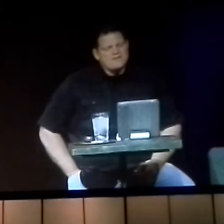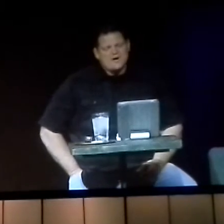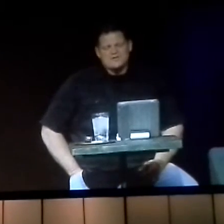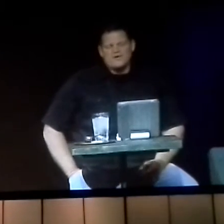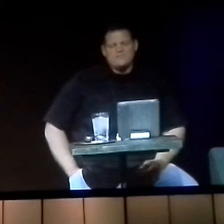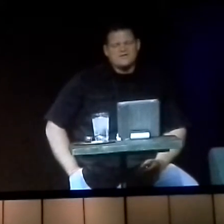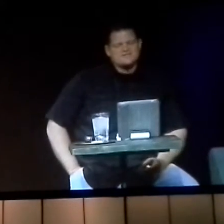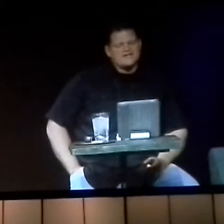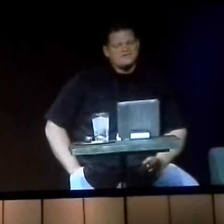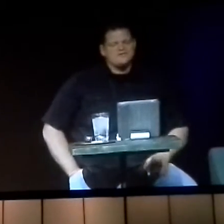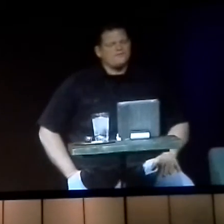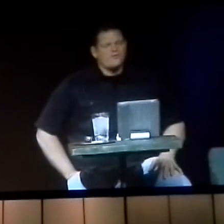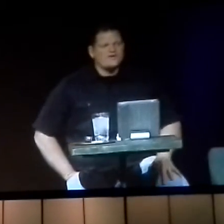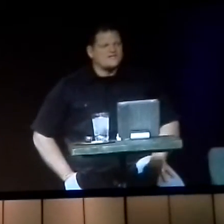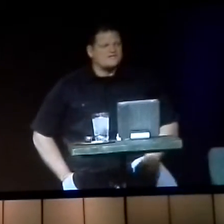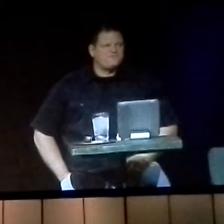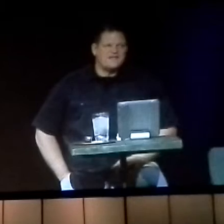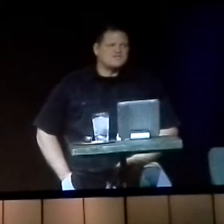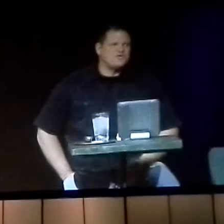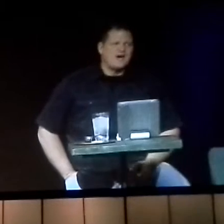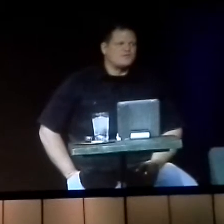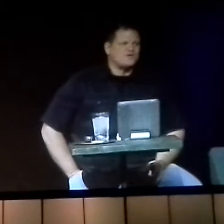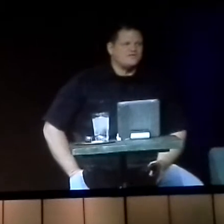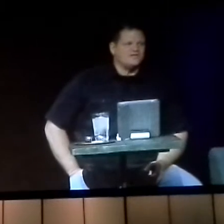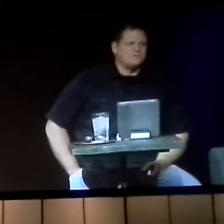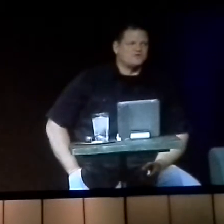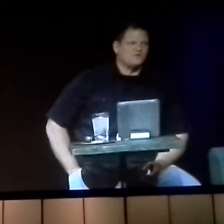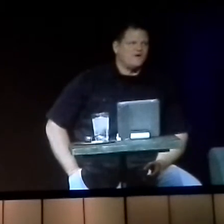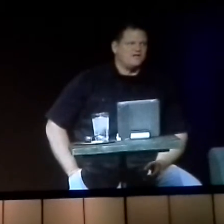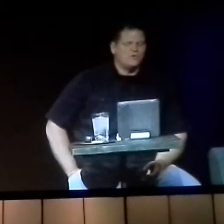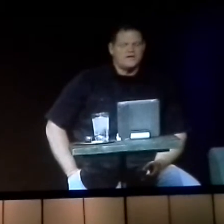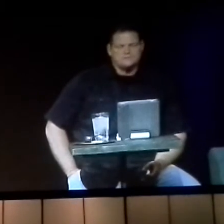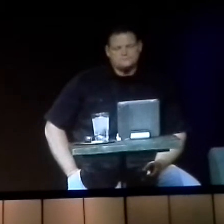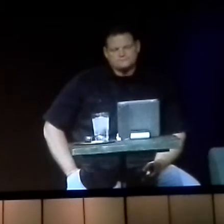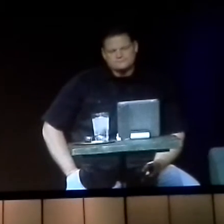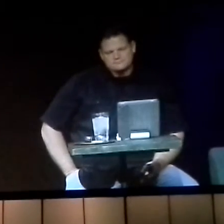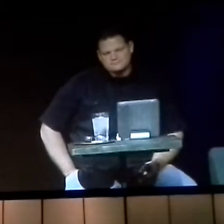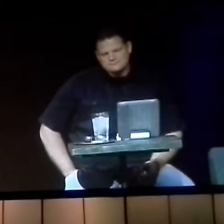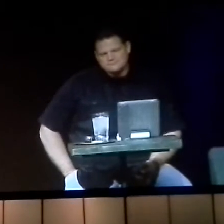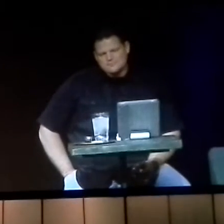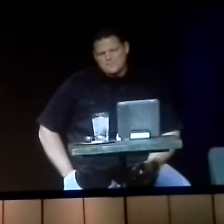Enjoy that, by the way, because that in your 40s, that's 2 hours on the elliptical, by the way.